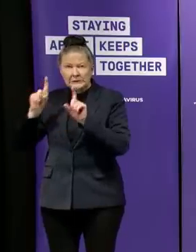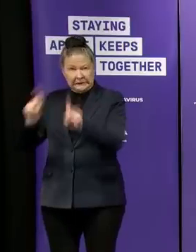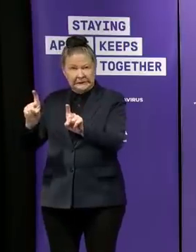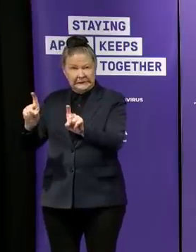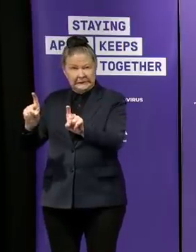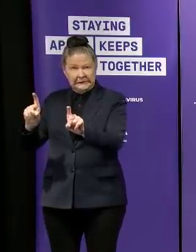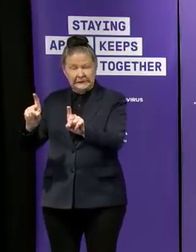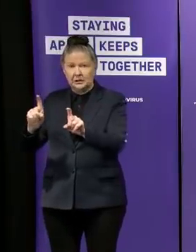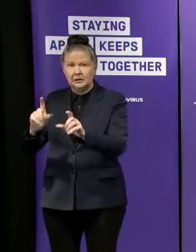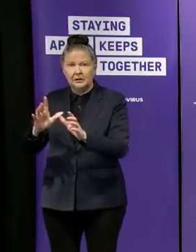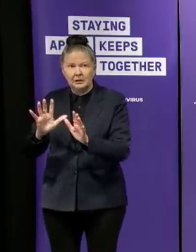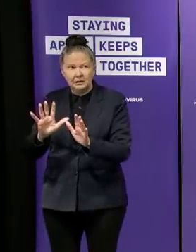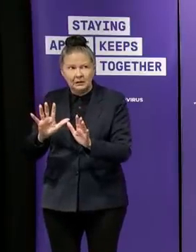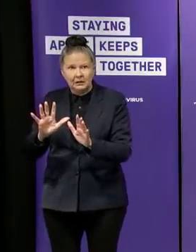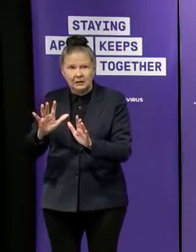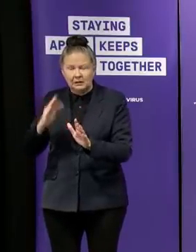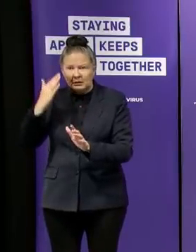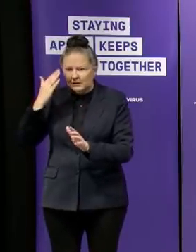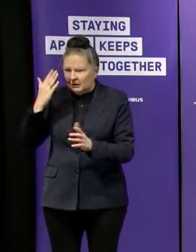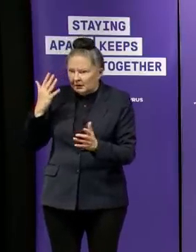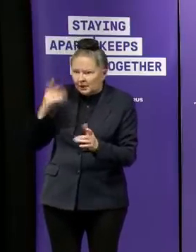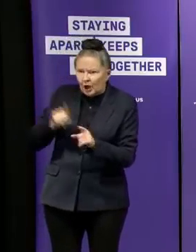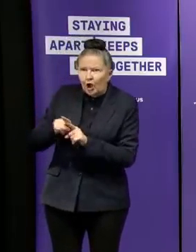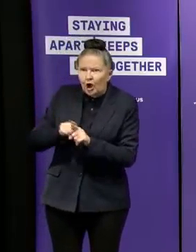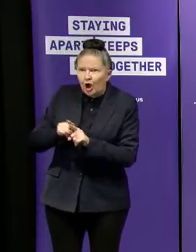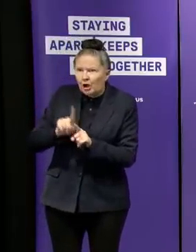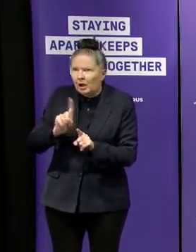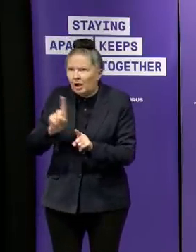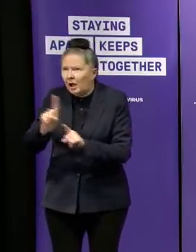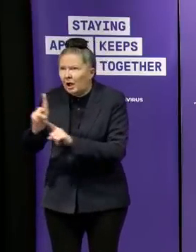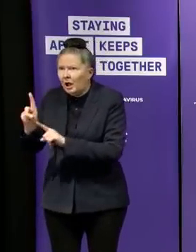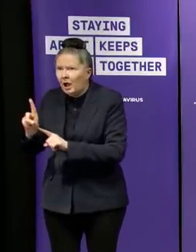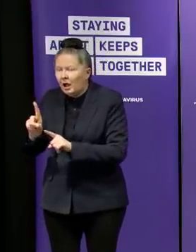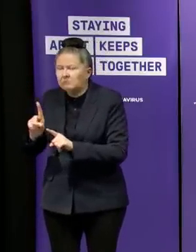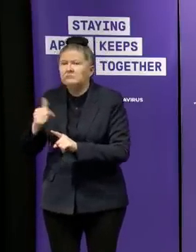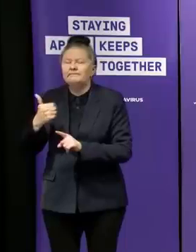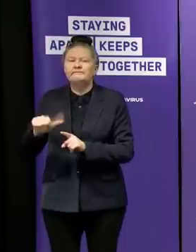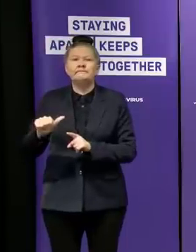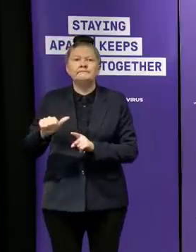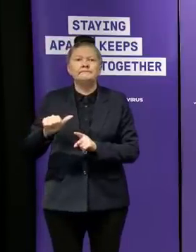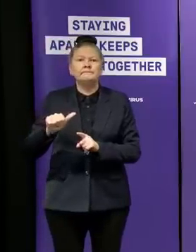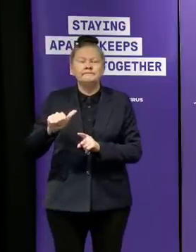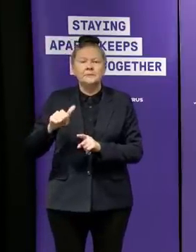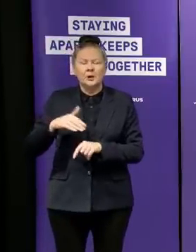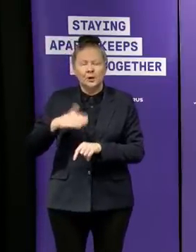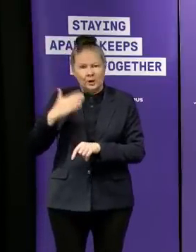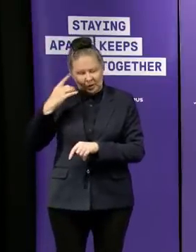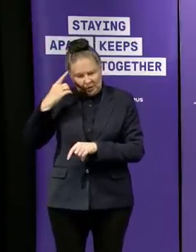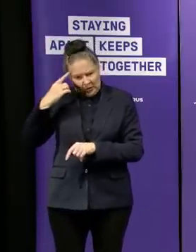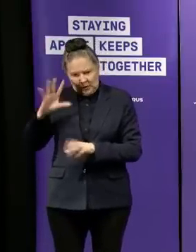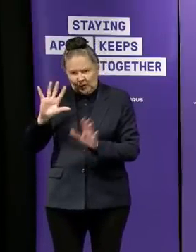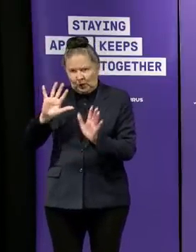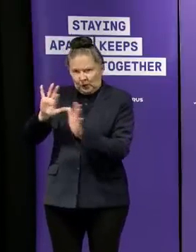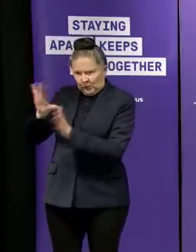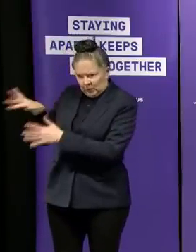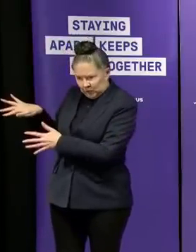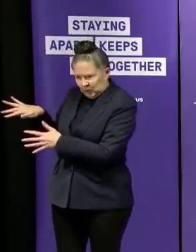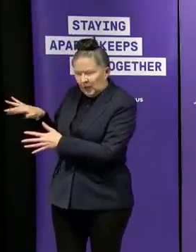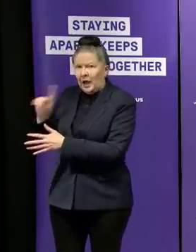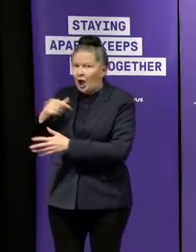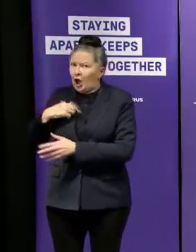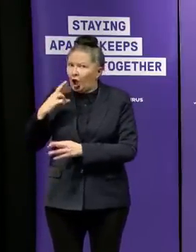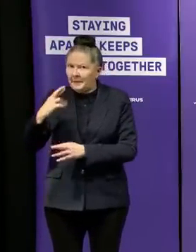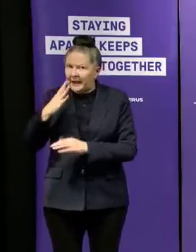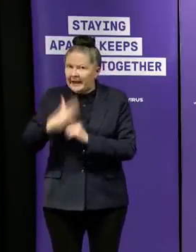You absolutely learn from it because you've never done it. It is a one-off event. I hope we don't have to ever do that again. But